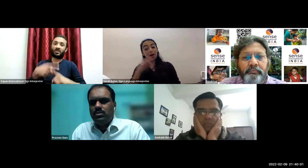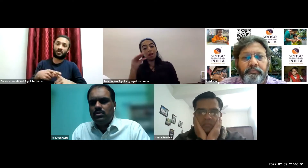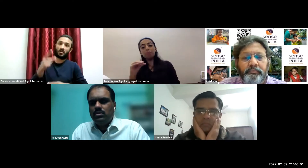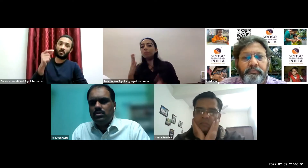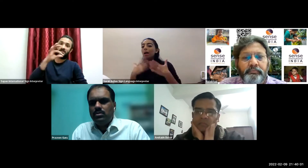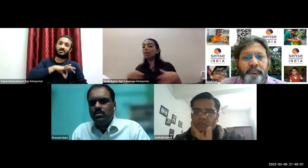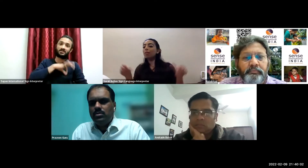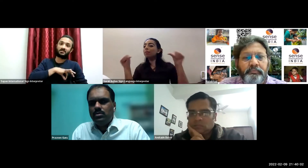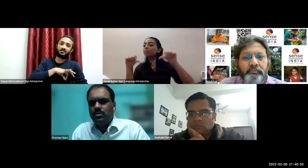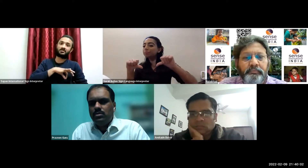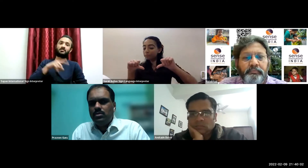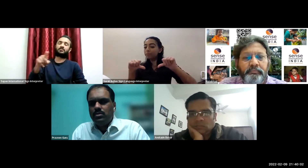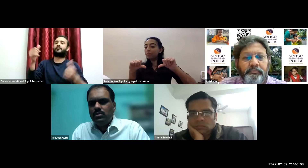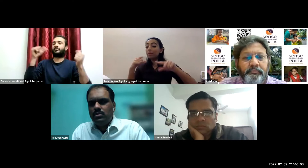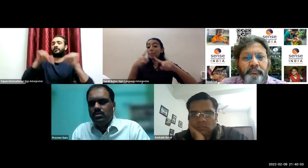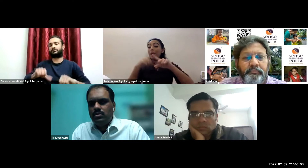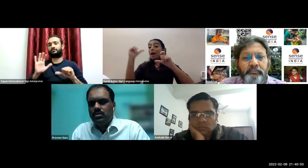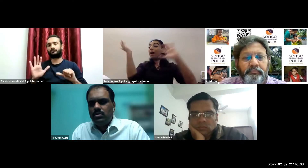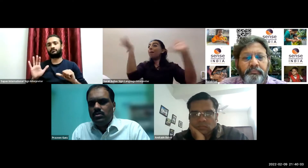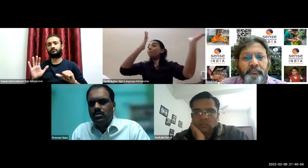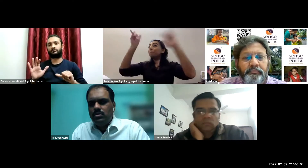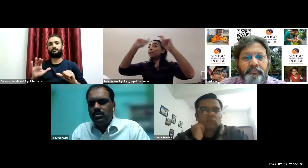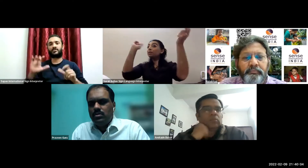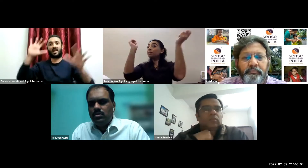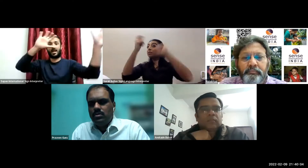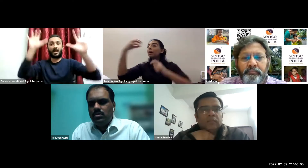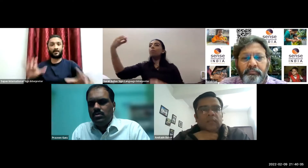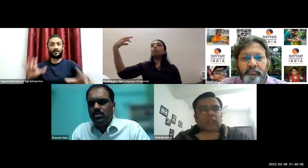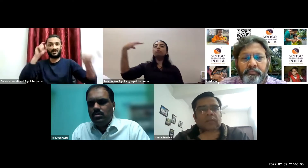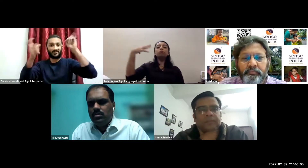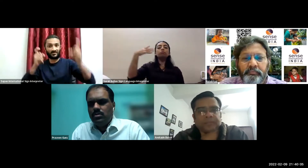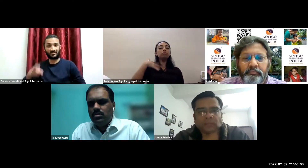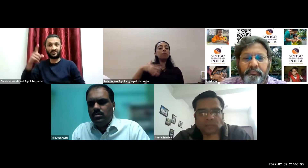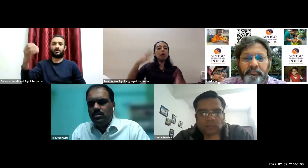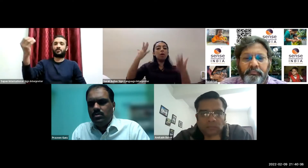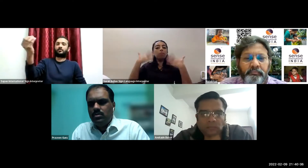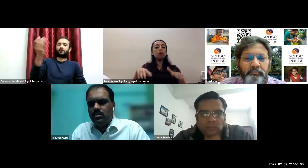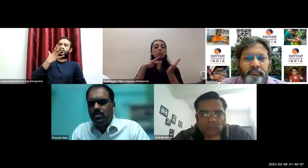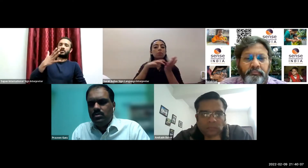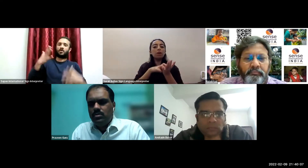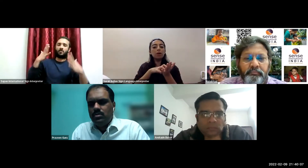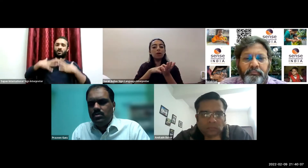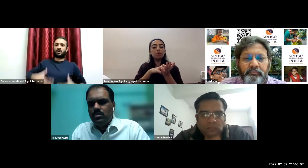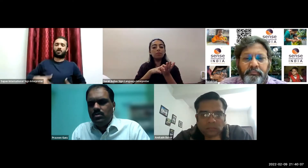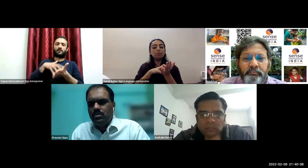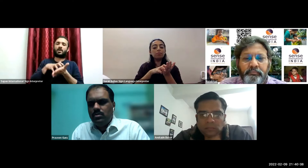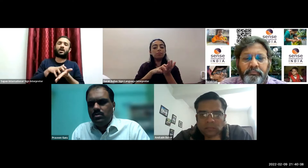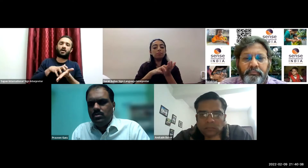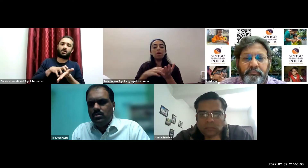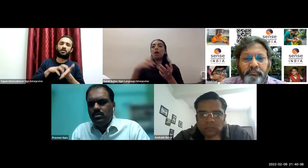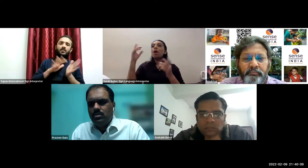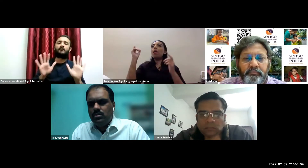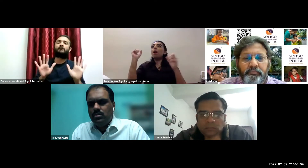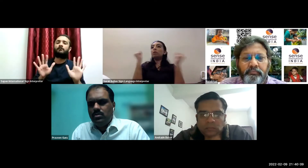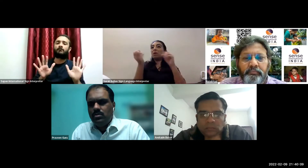the moment you have these climate changes, some of our disabled friends are having very fragile health